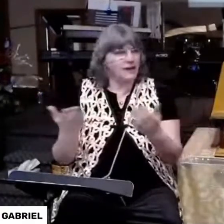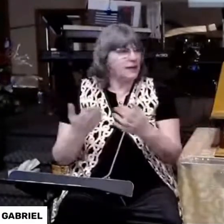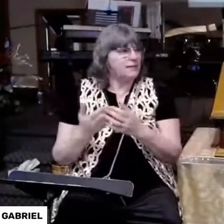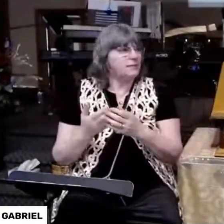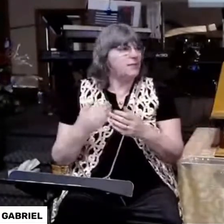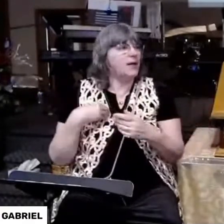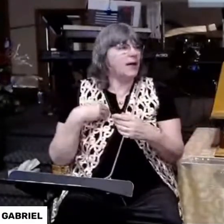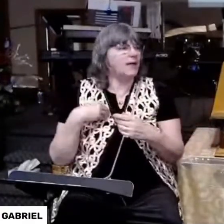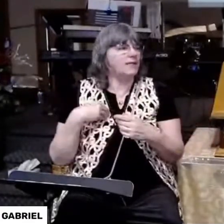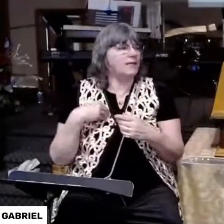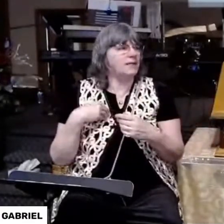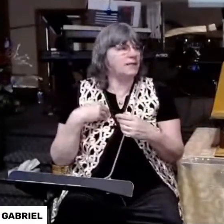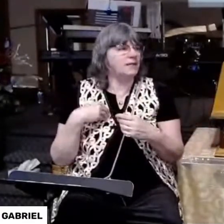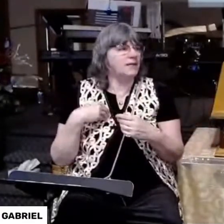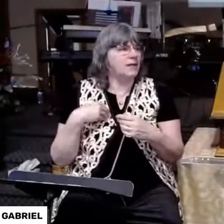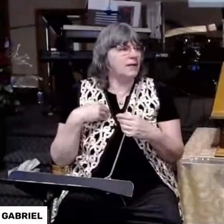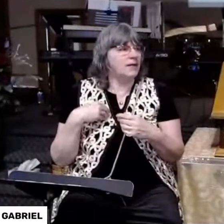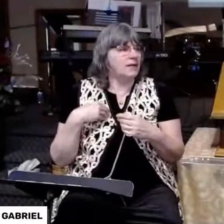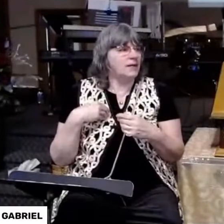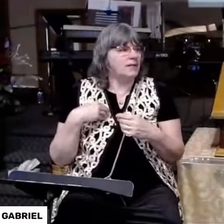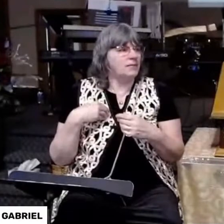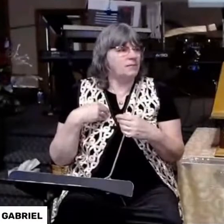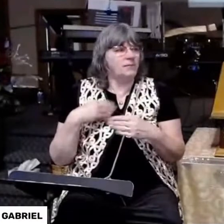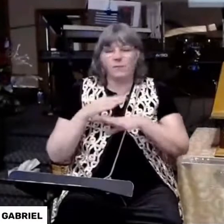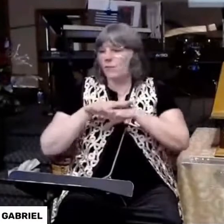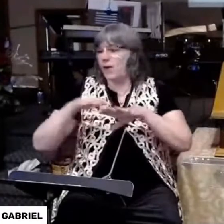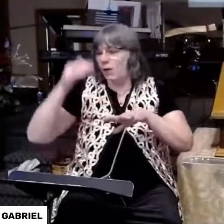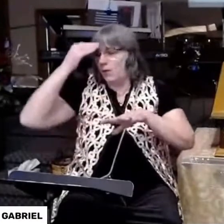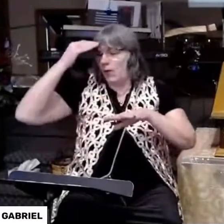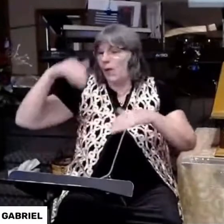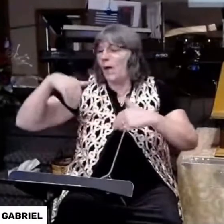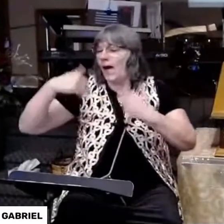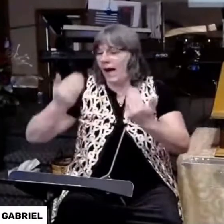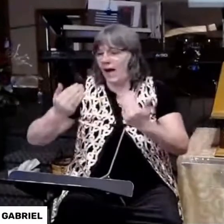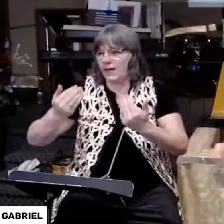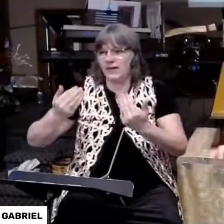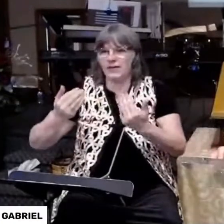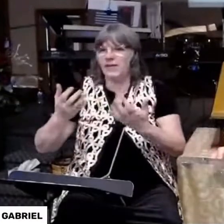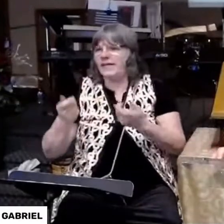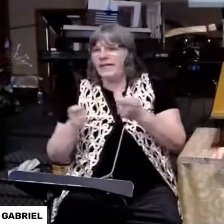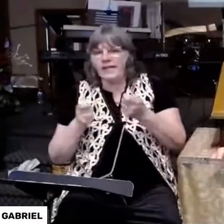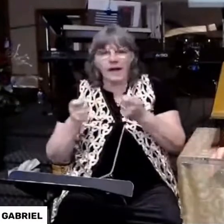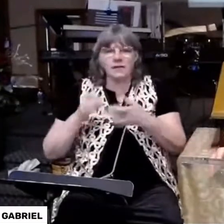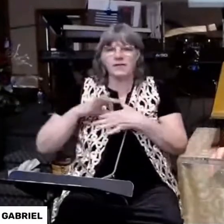We have a gap in knowing how to handle spirituality.